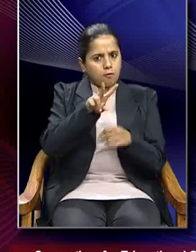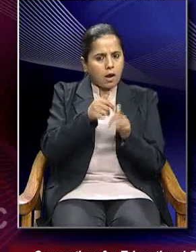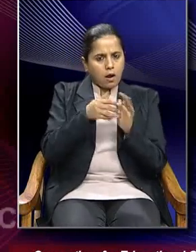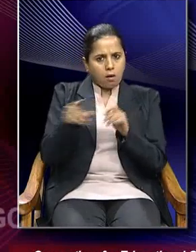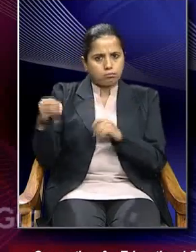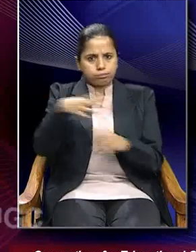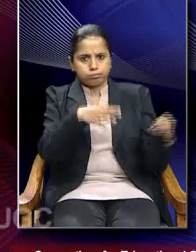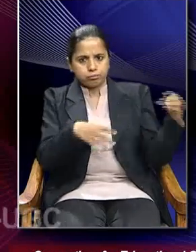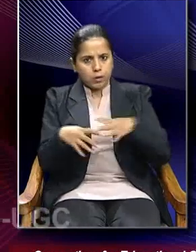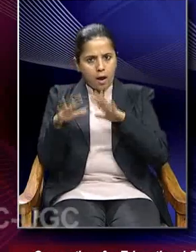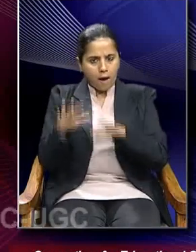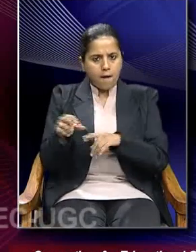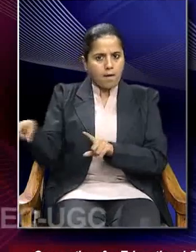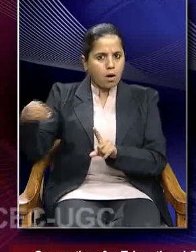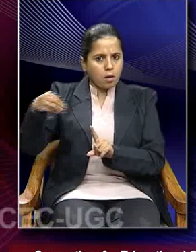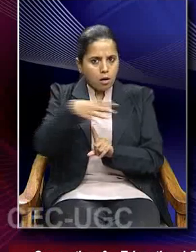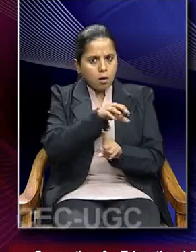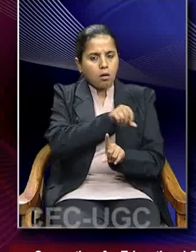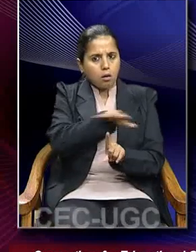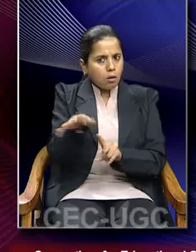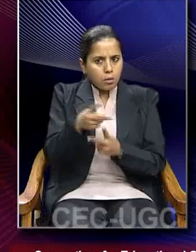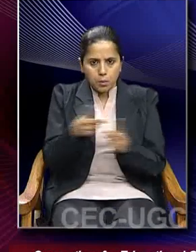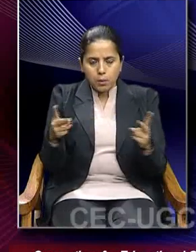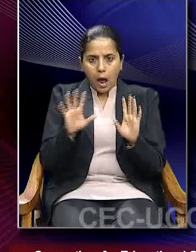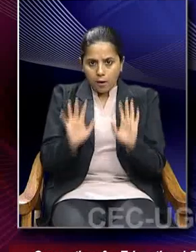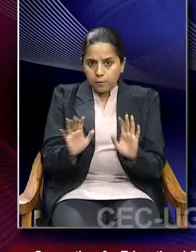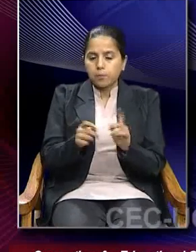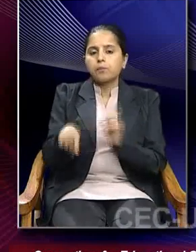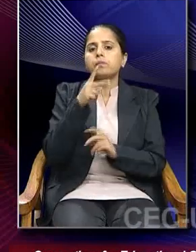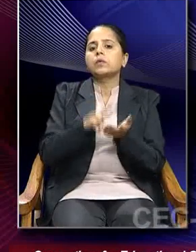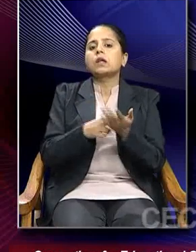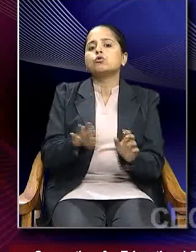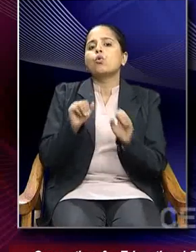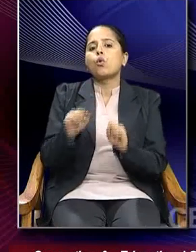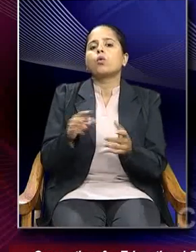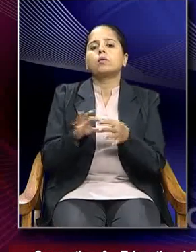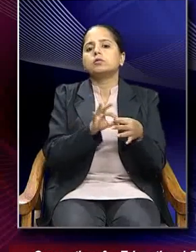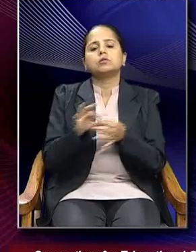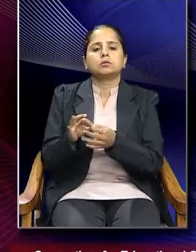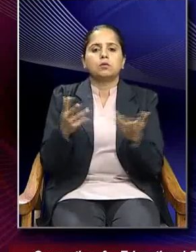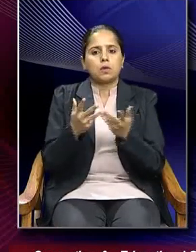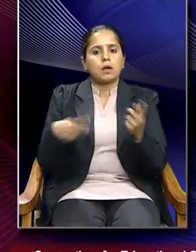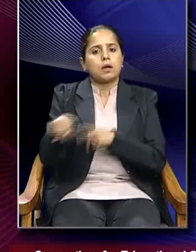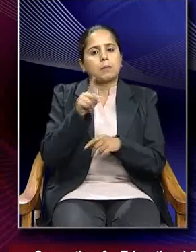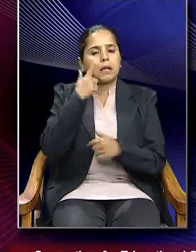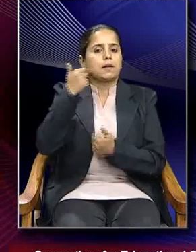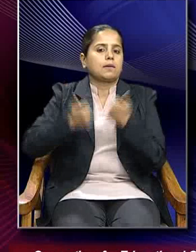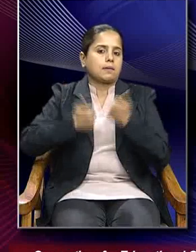another, and a hypothesis outlines the nature of the relationship that is to be